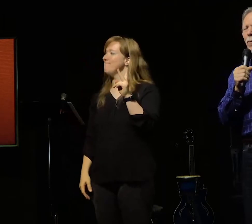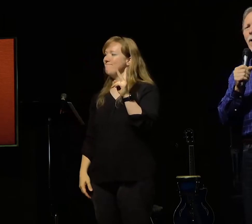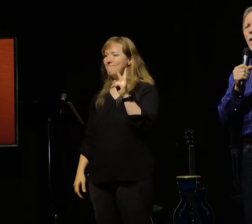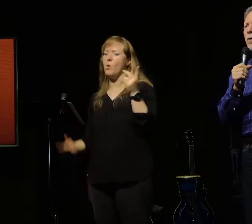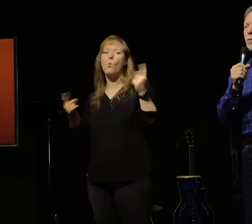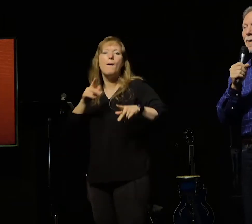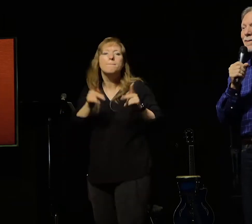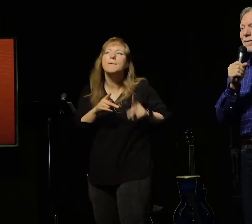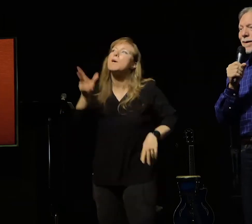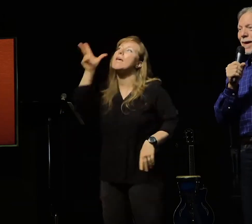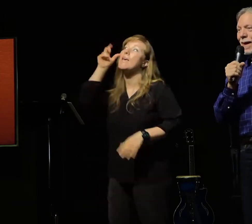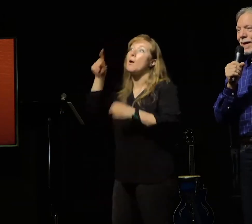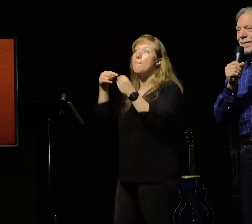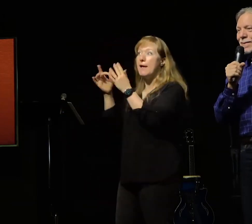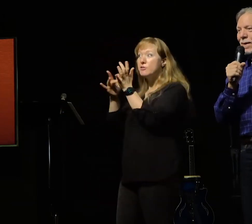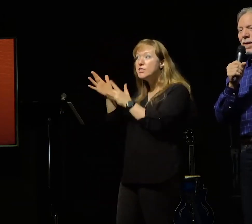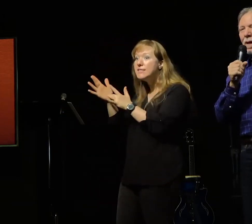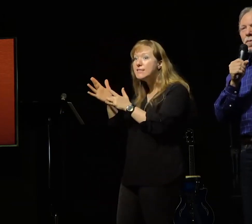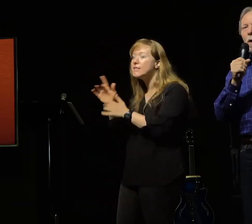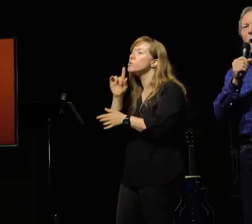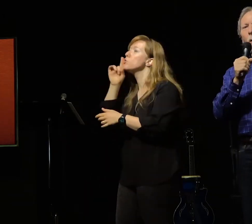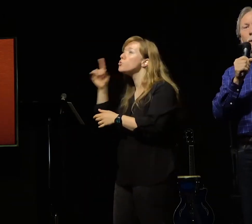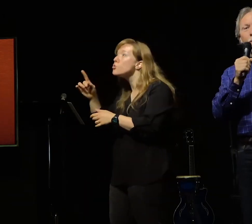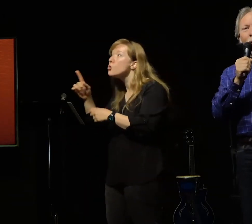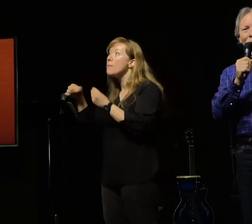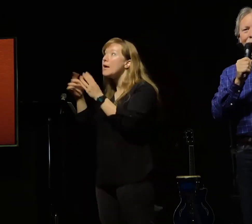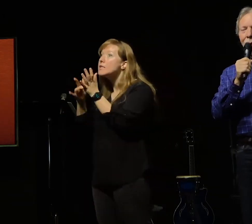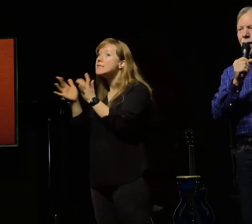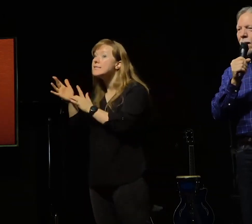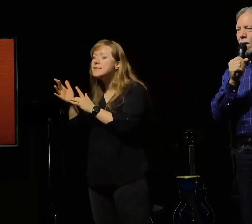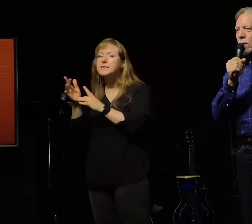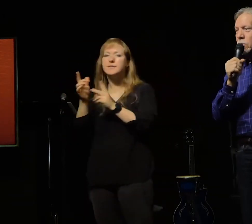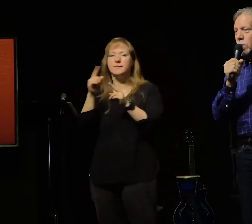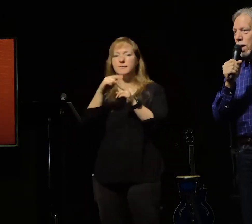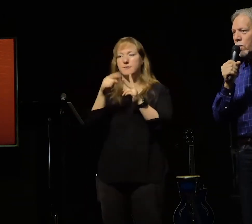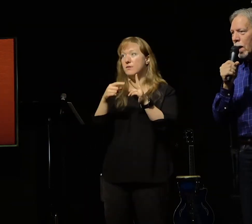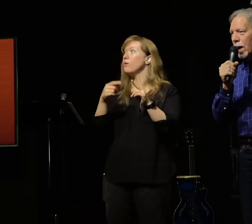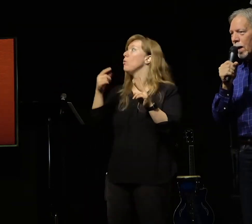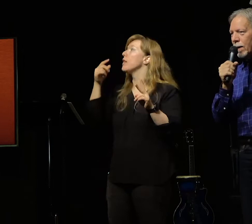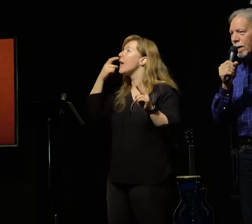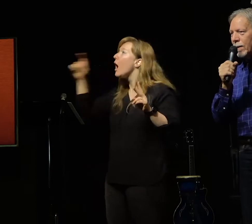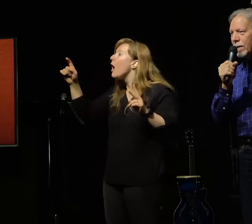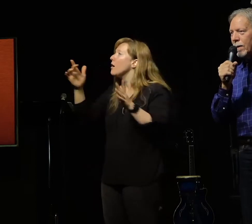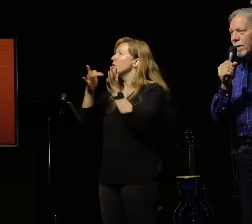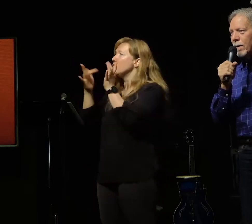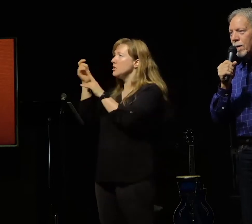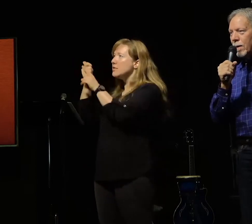When people hear who Jesus is, the only way, the Son of God,